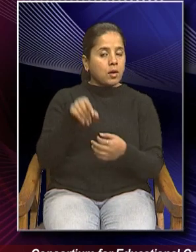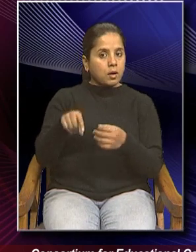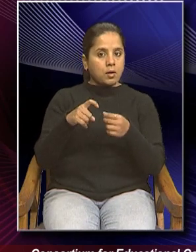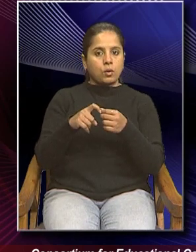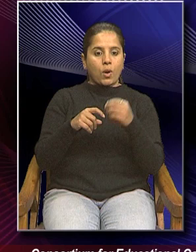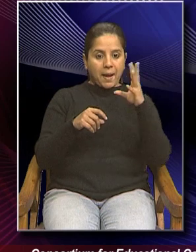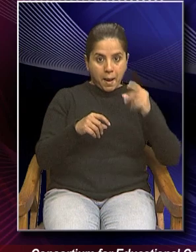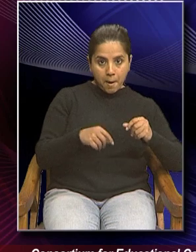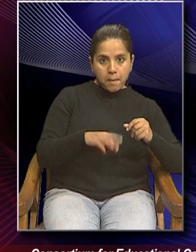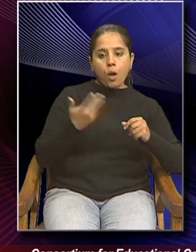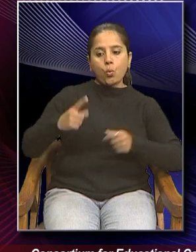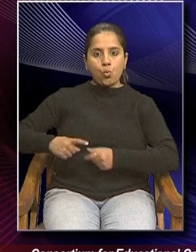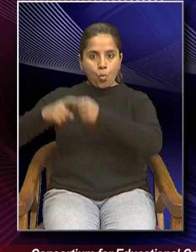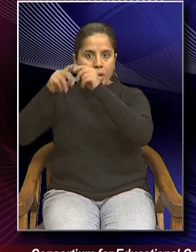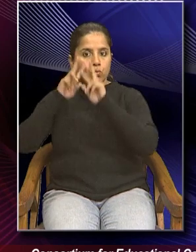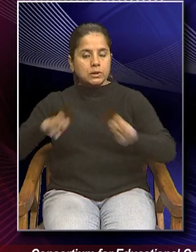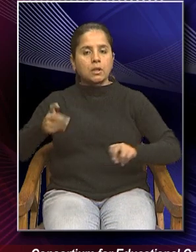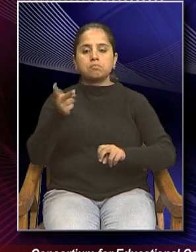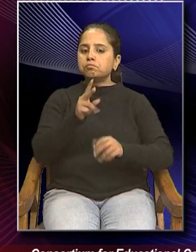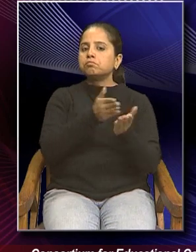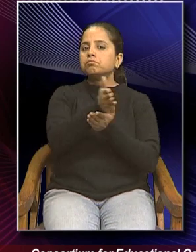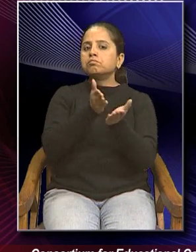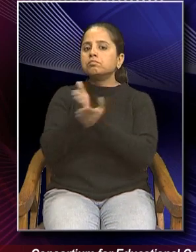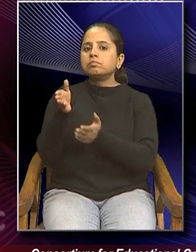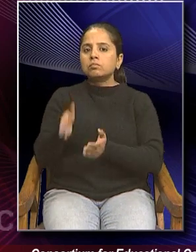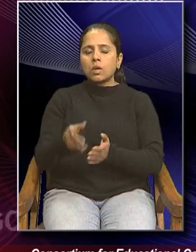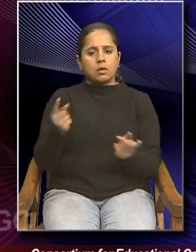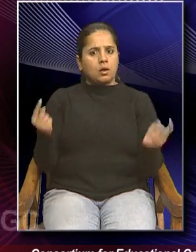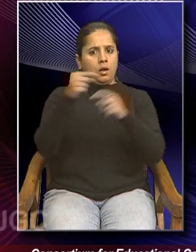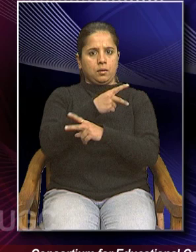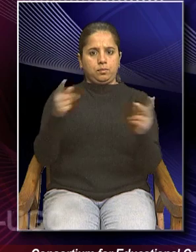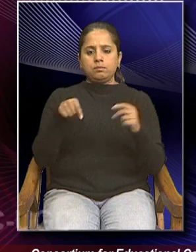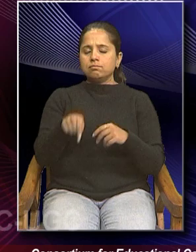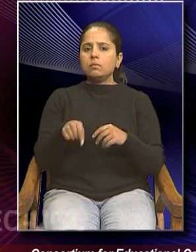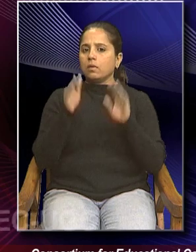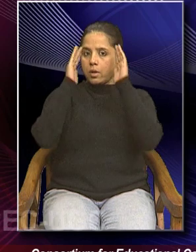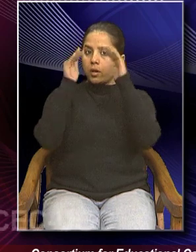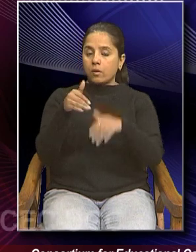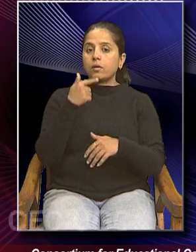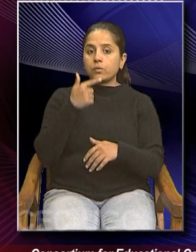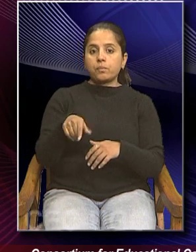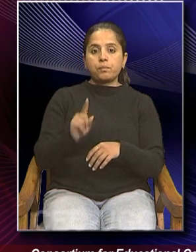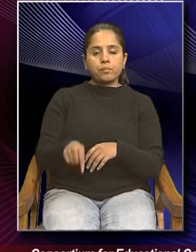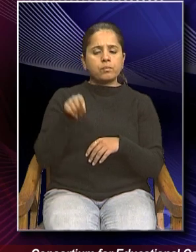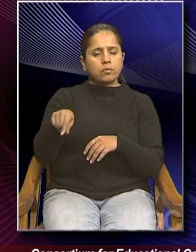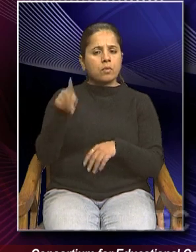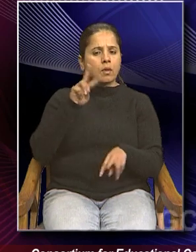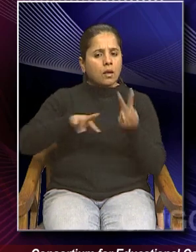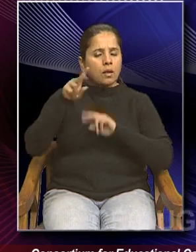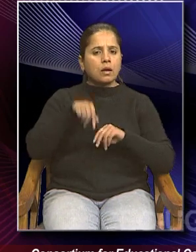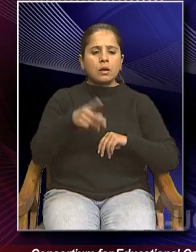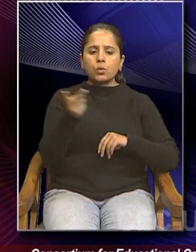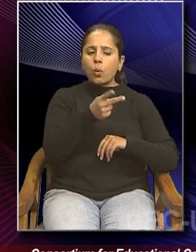quantitative and qualitative research approaches as opposing and have emphasized the perceived weaknesses of